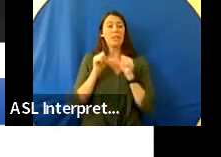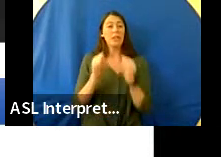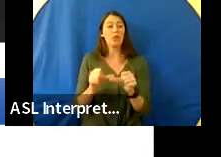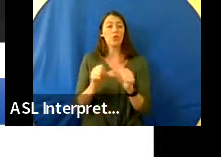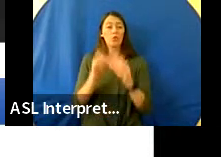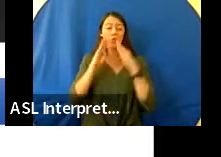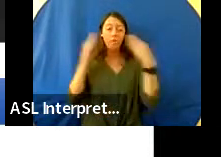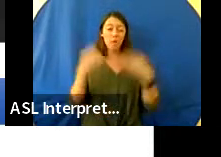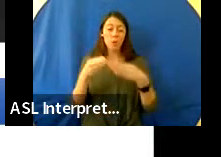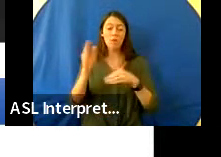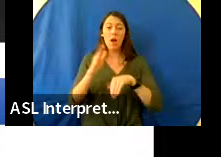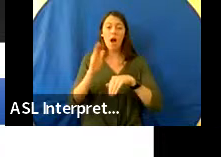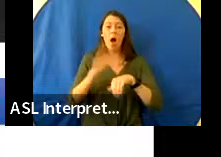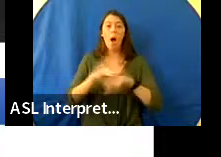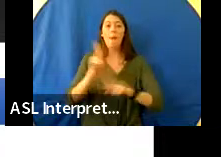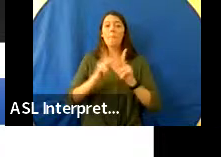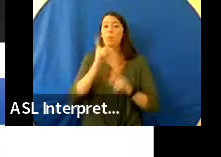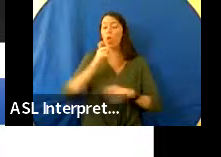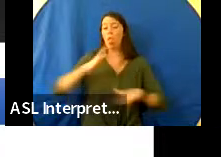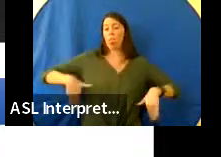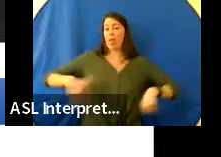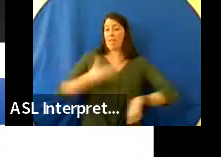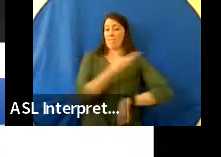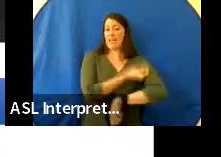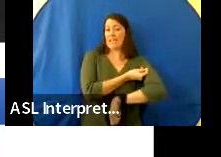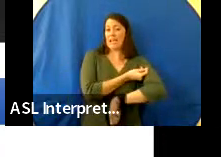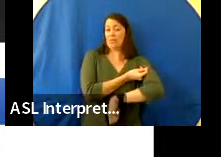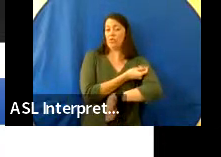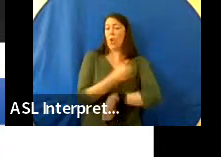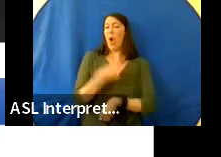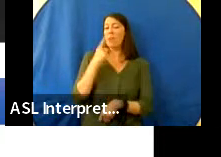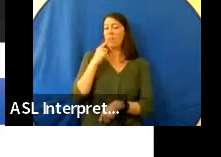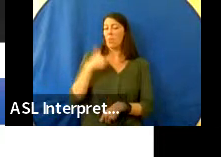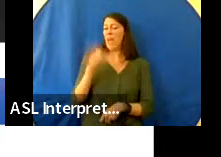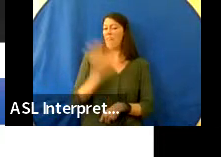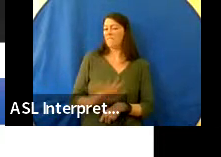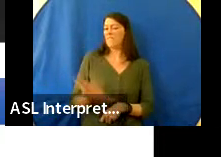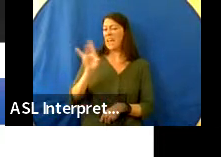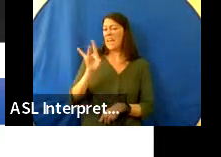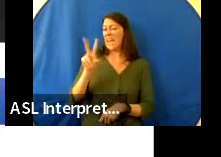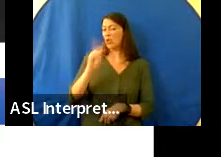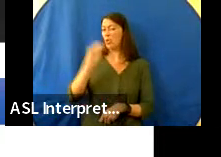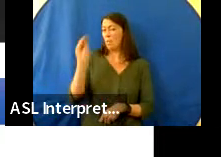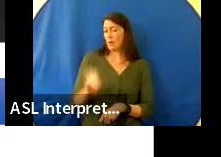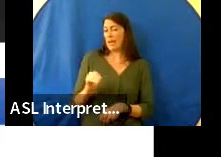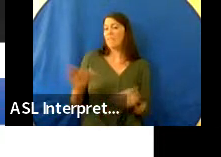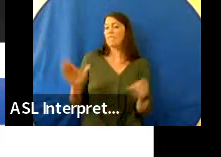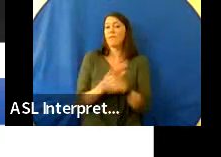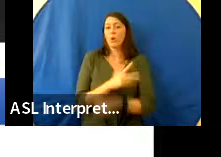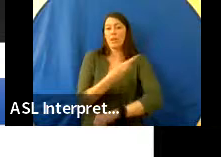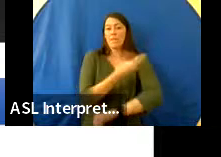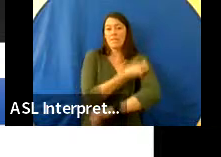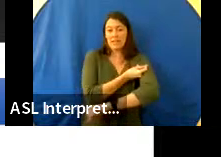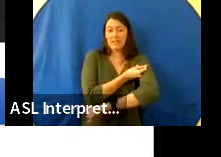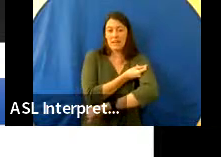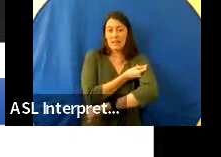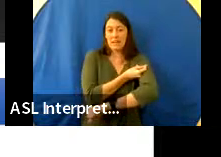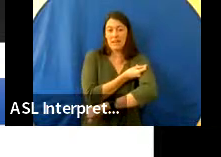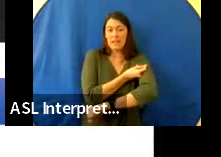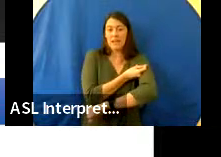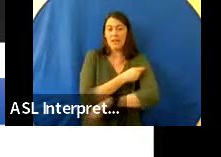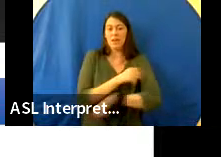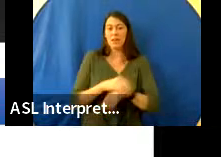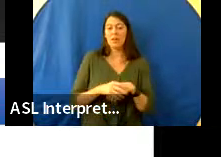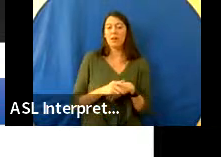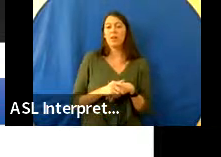So there's still, I think we're at about just about 82% fully vaccinated in our county. So we still have a